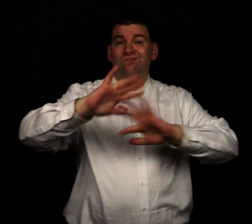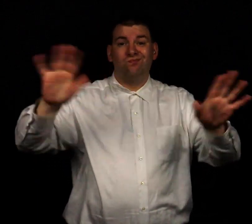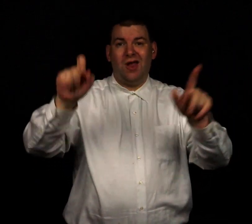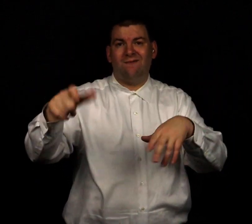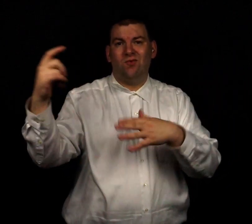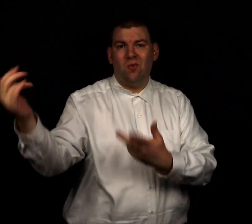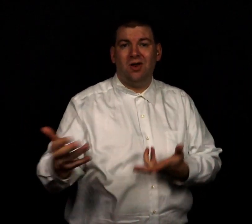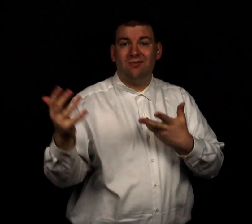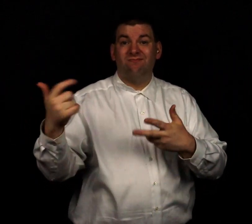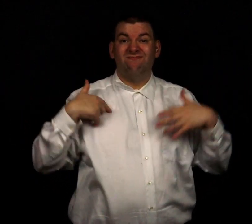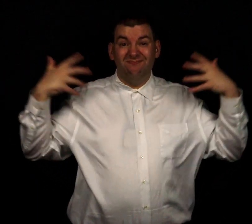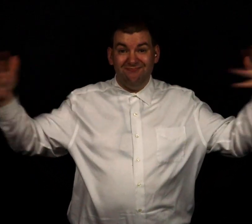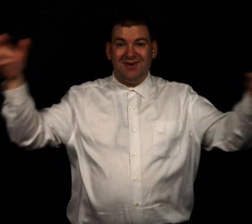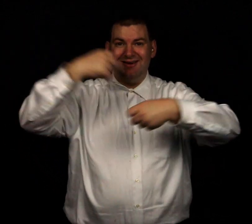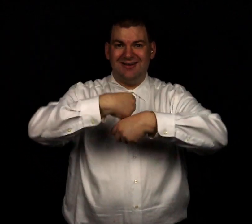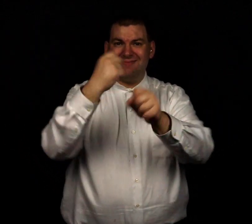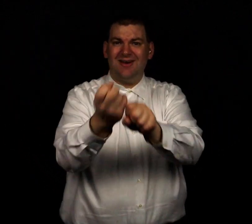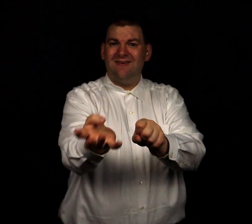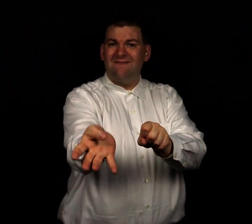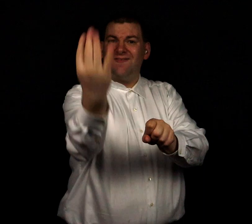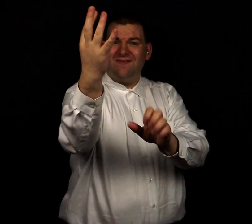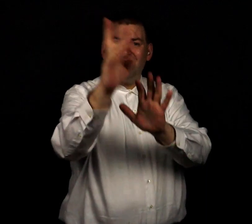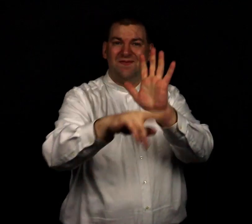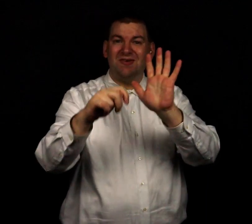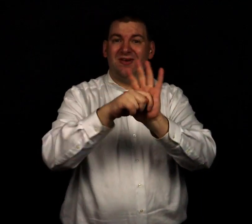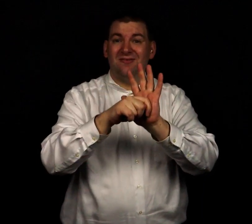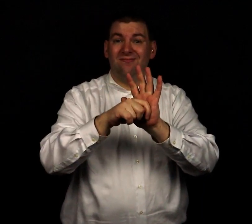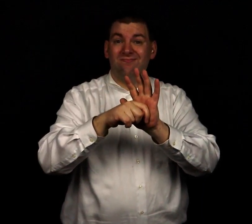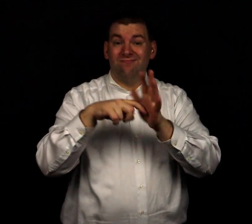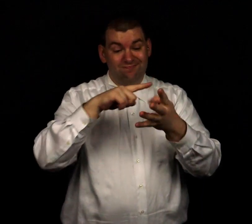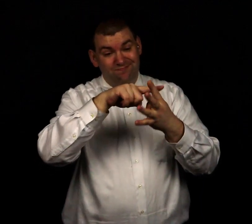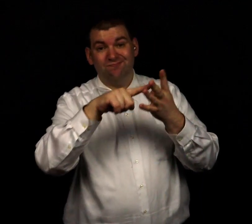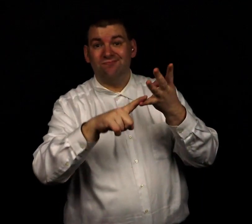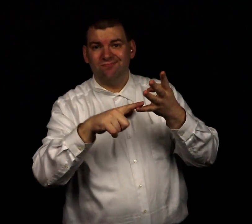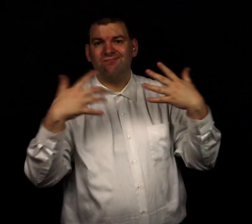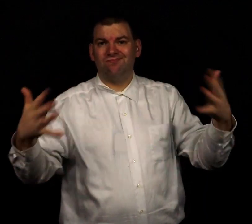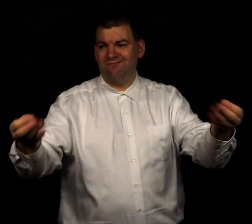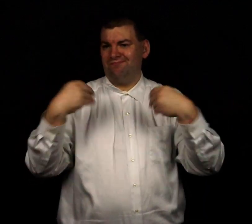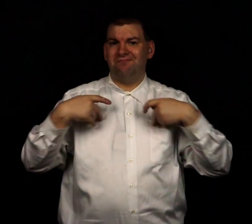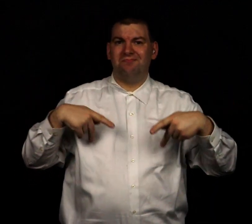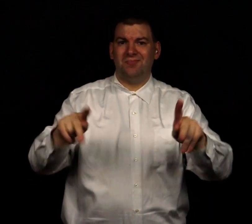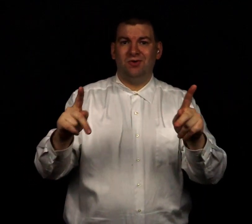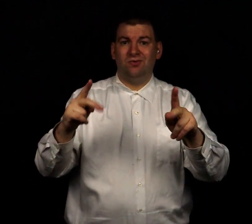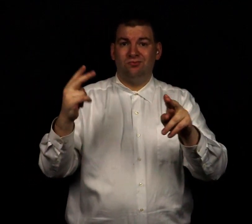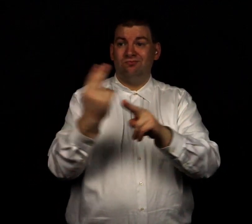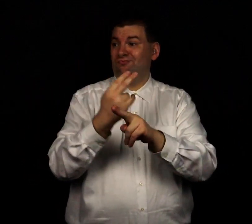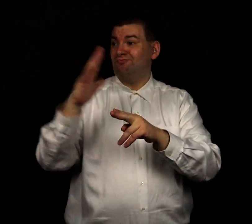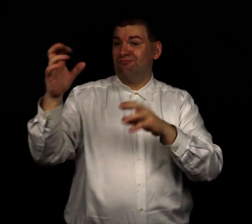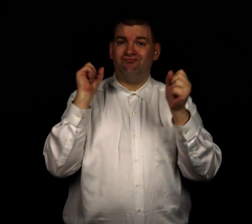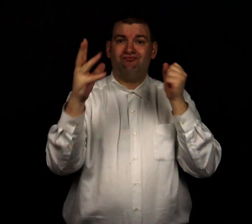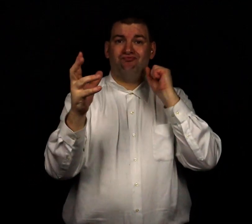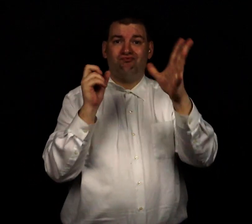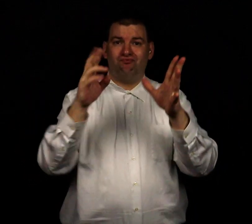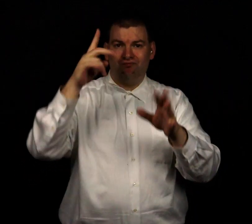no longer have to wait. I have made four videos and all of them have given me permission to record their song in